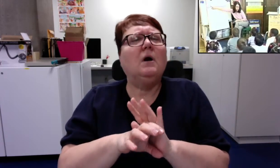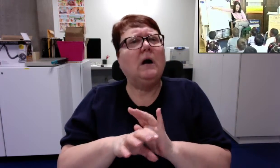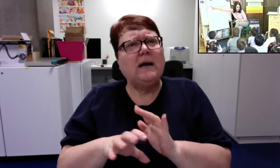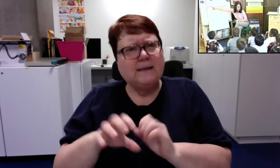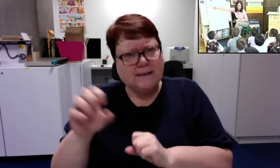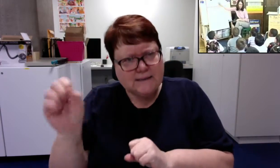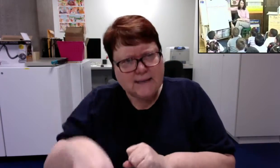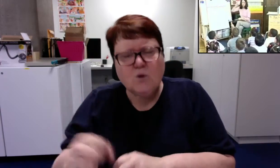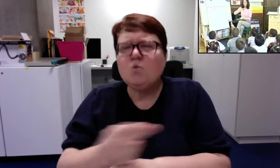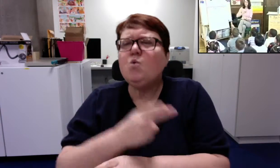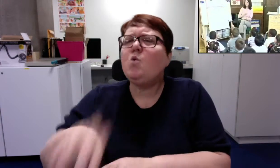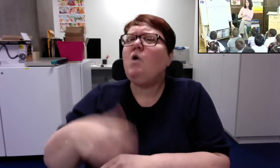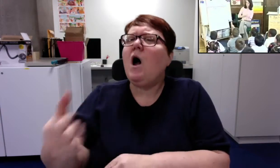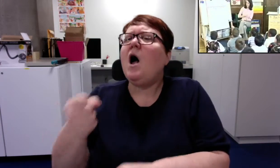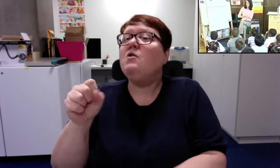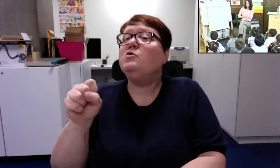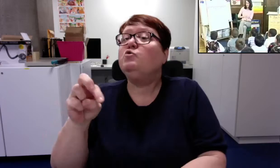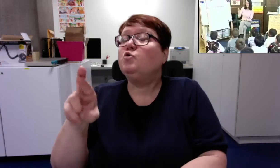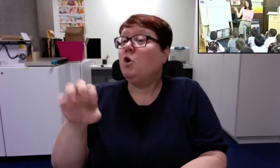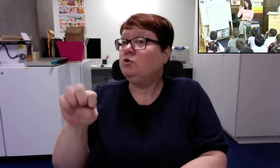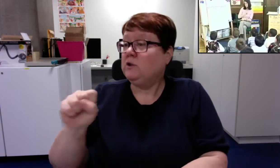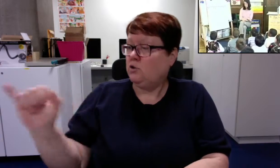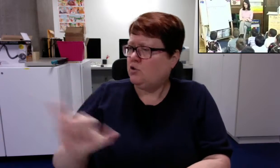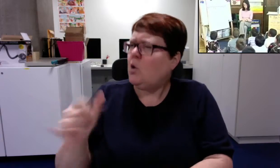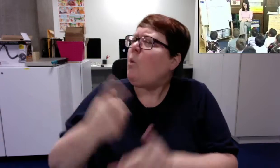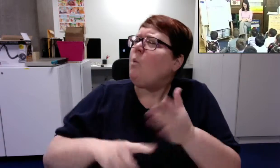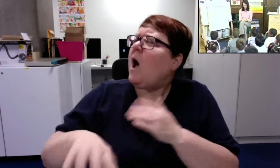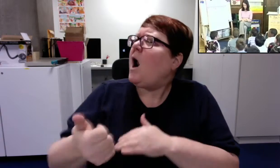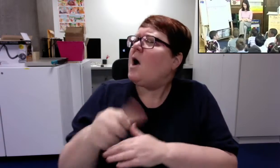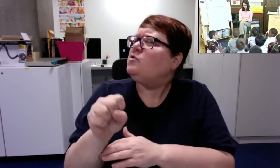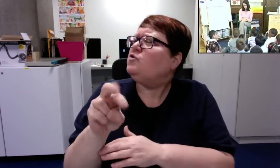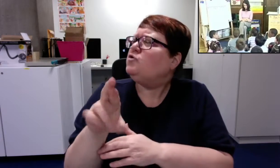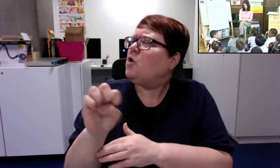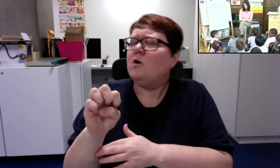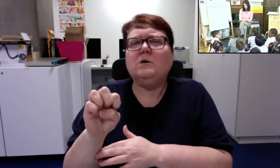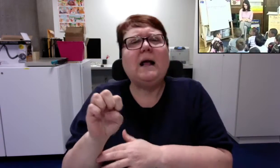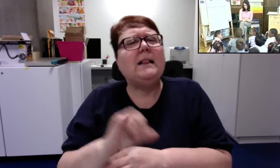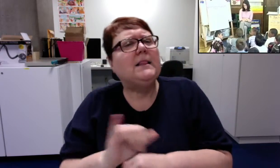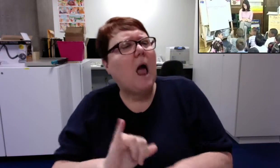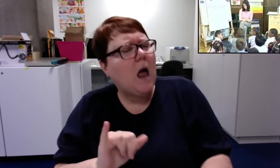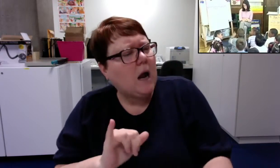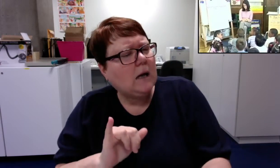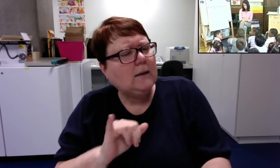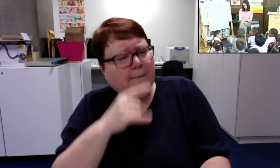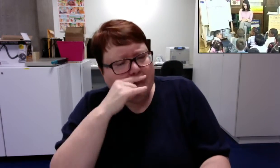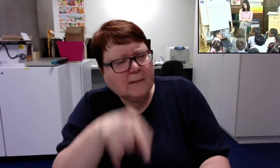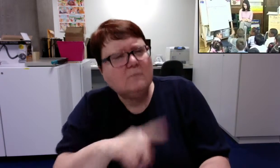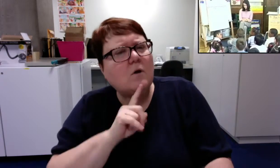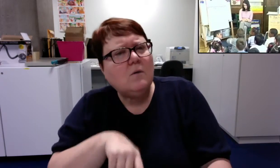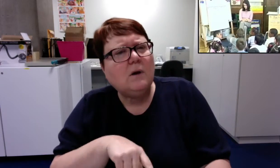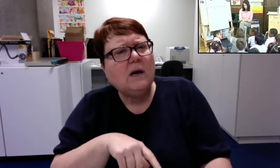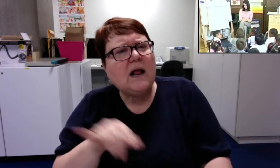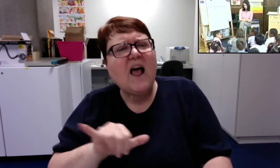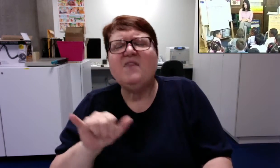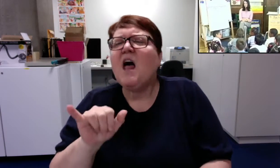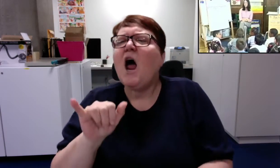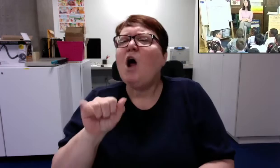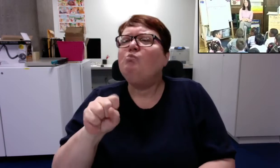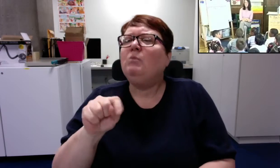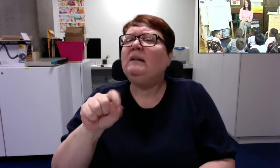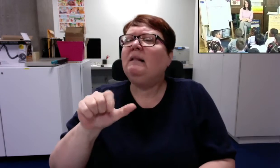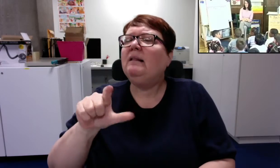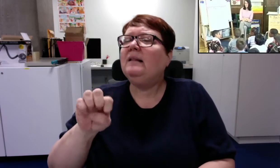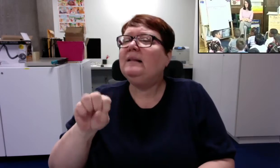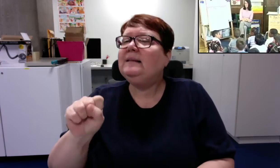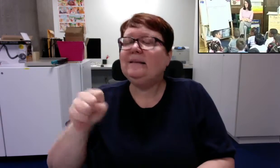reread? You use other sources too. And what other source did you see me use? Like when it said bristles,